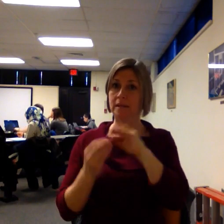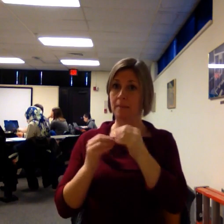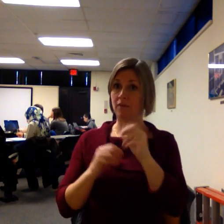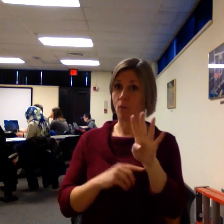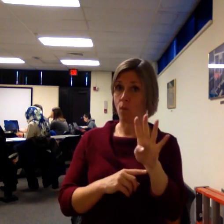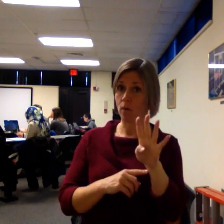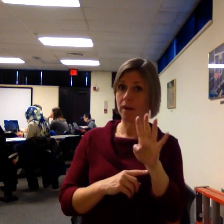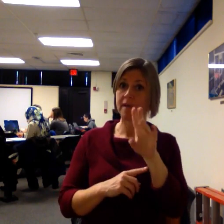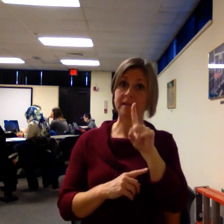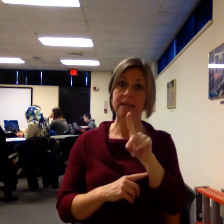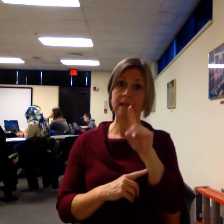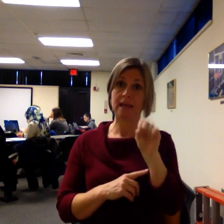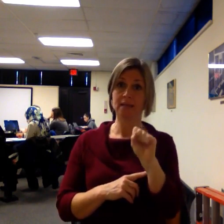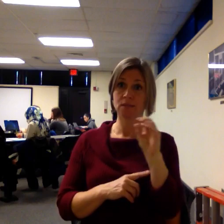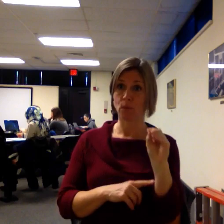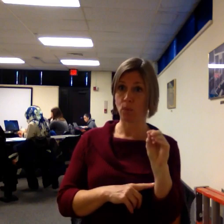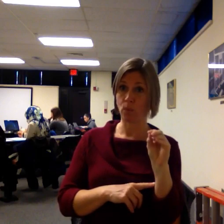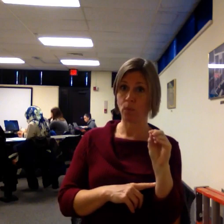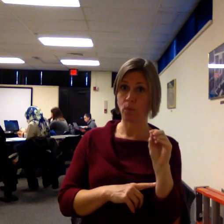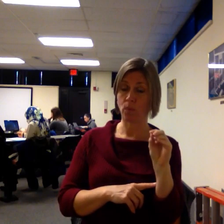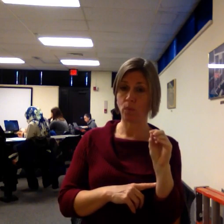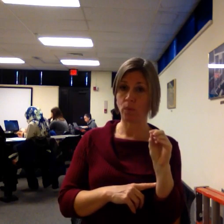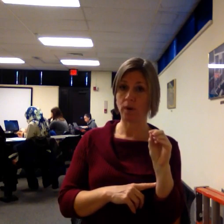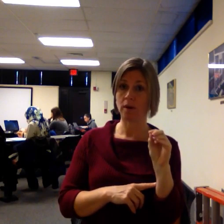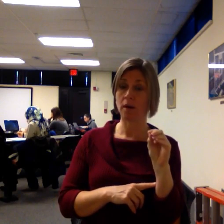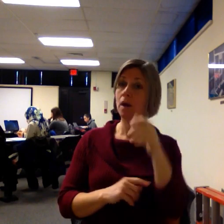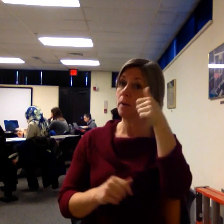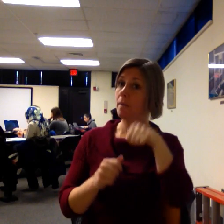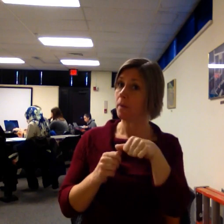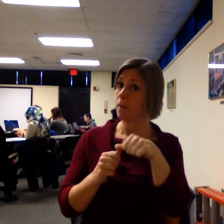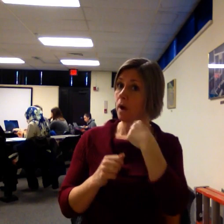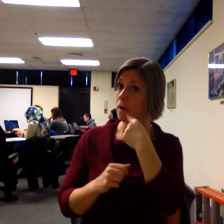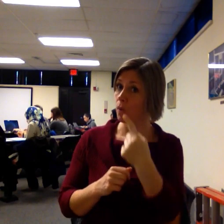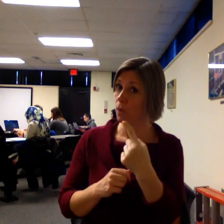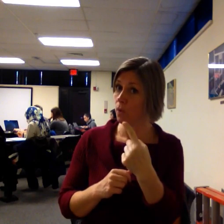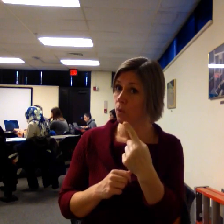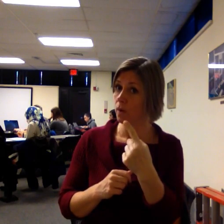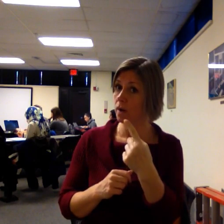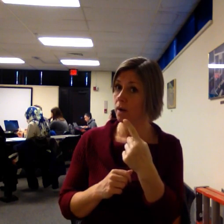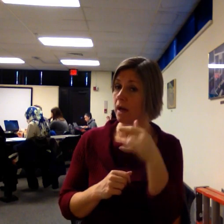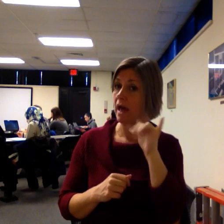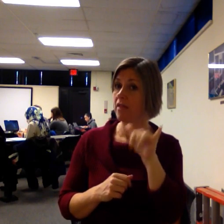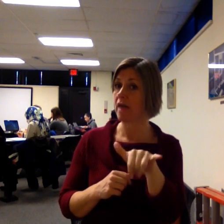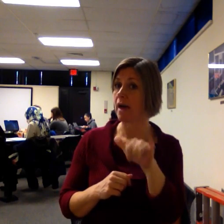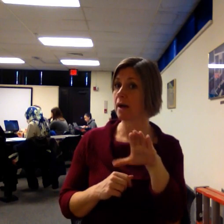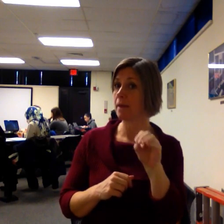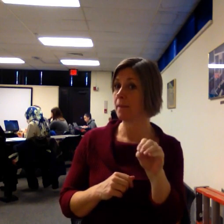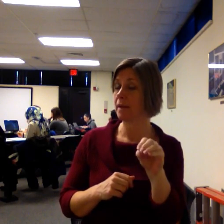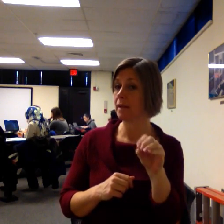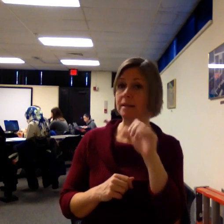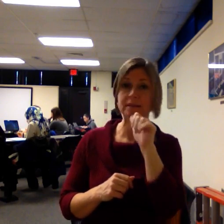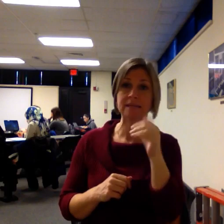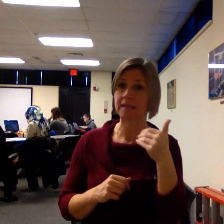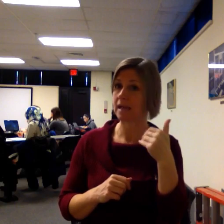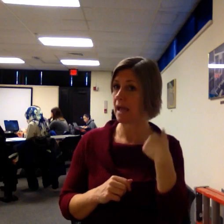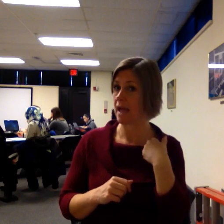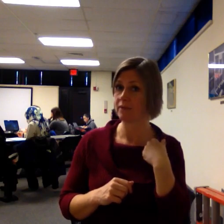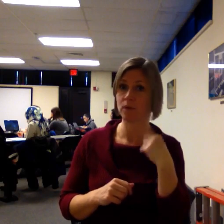4, DSO, remember I told you that the companies don't have to report credit